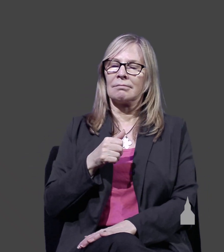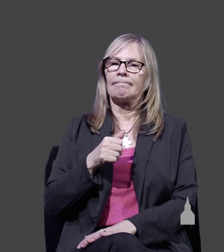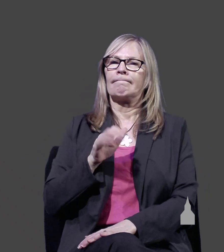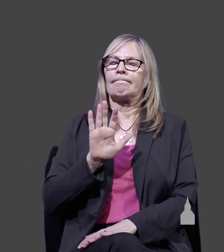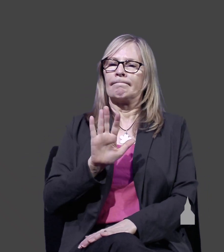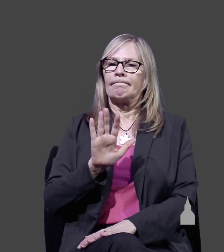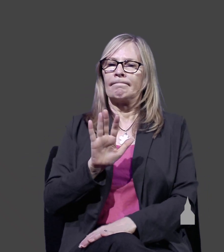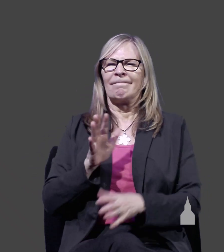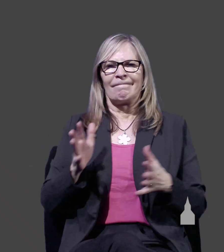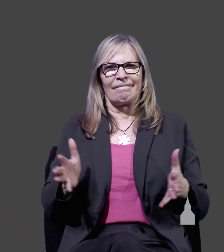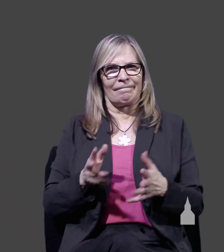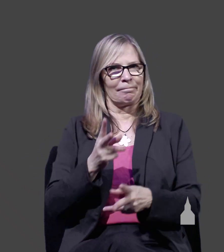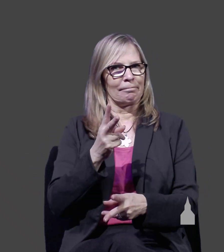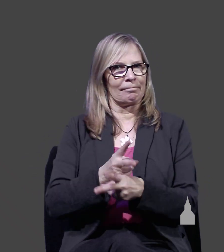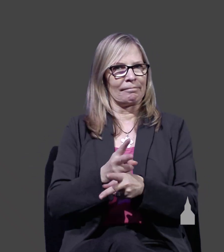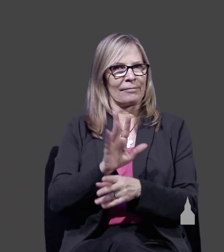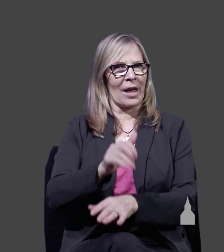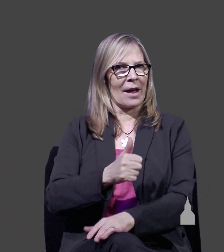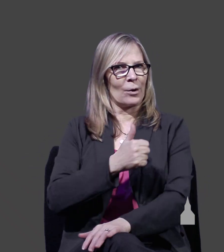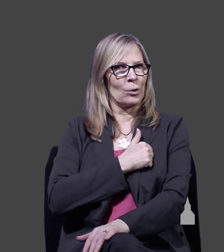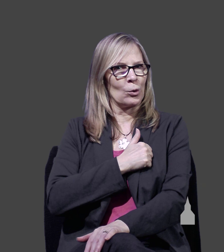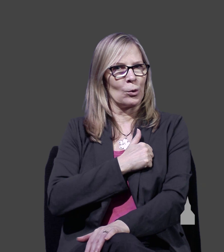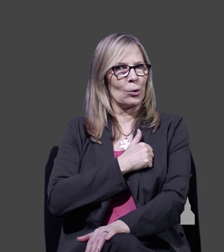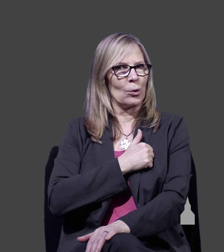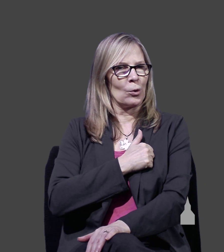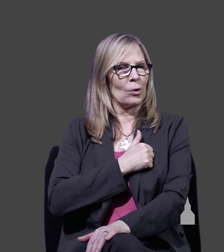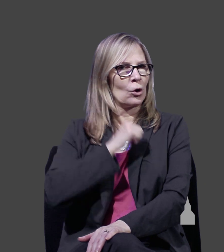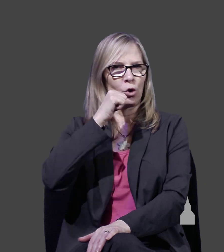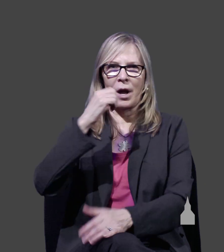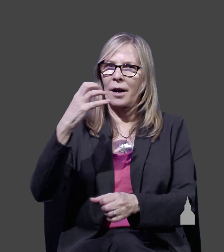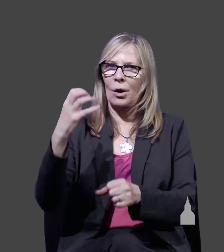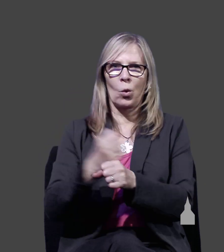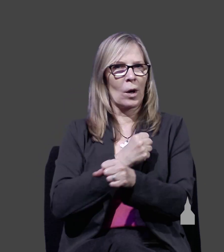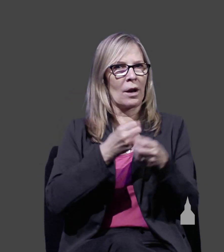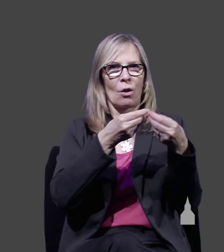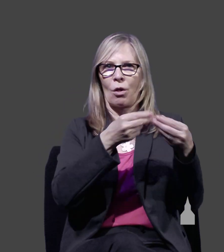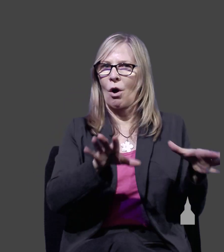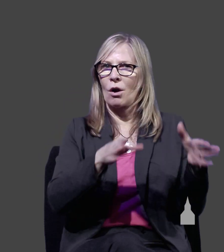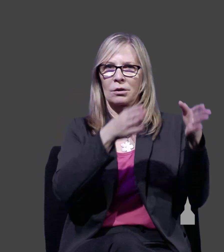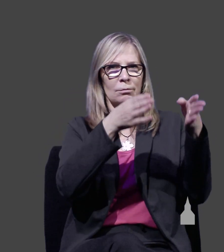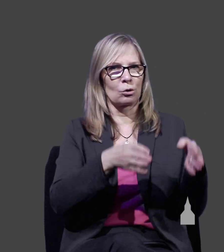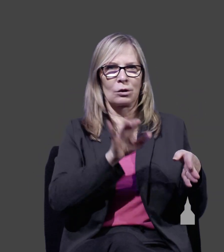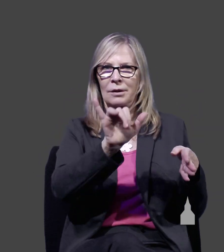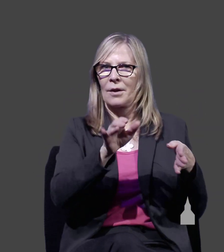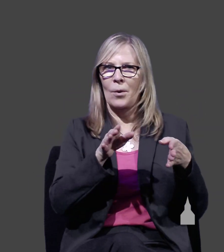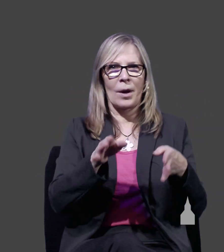Let me encourage you, be careful. You know, we'll not win the loss that way.